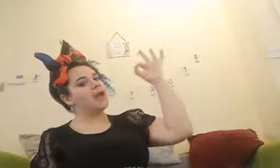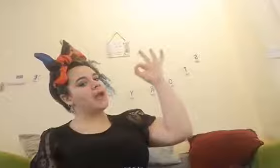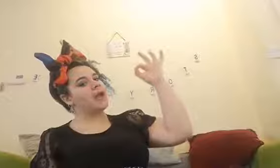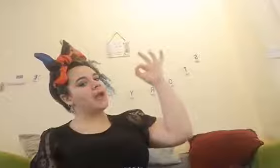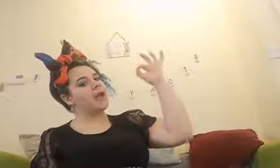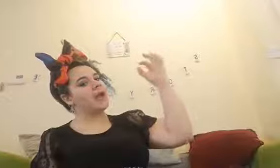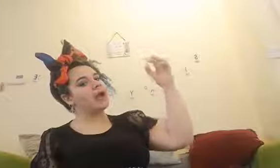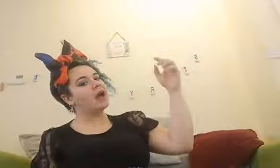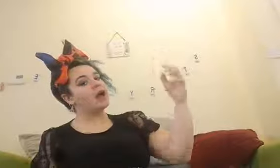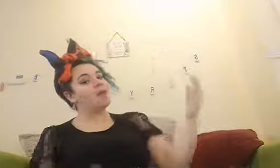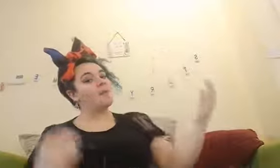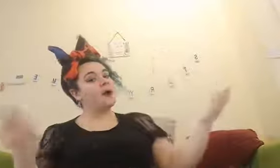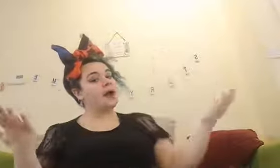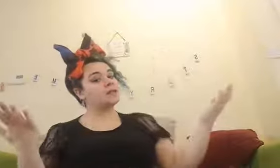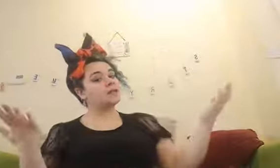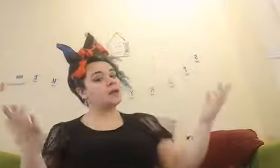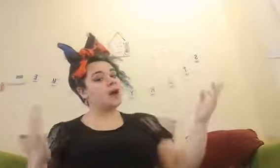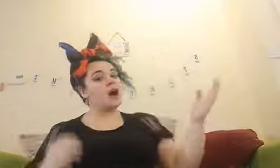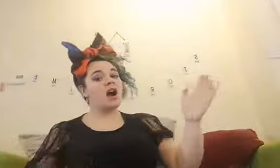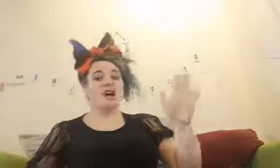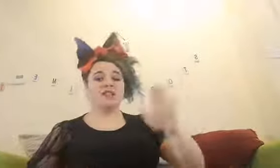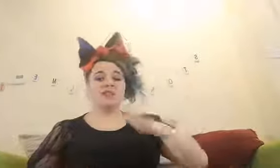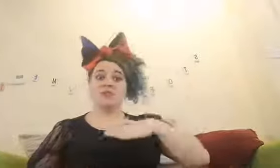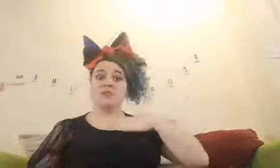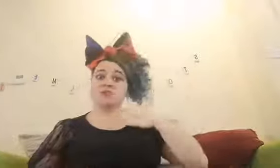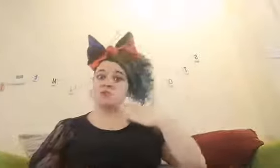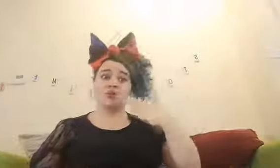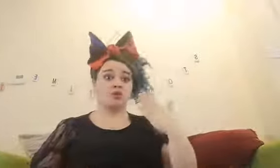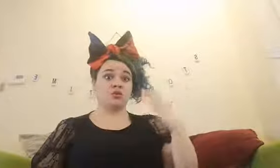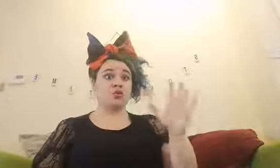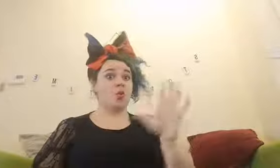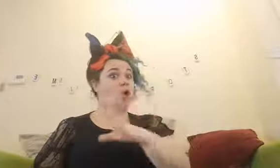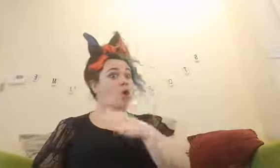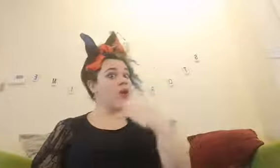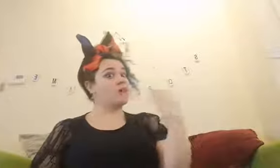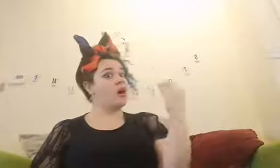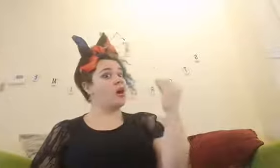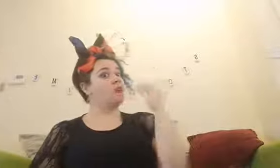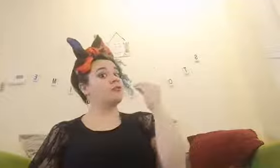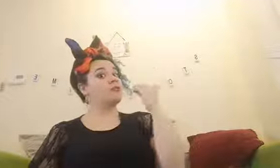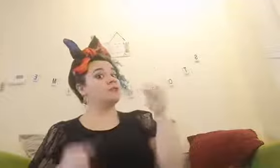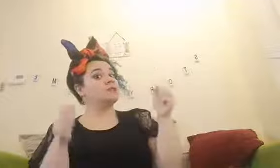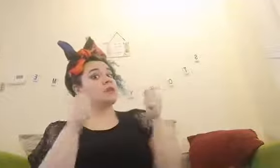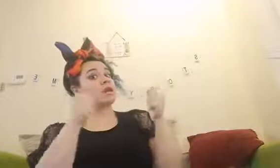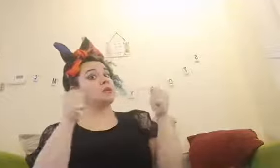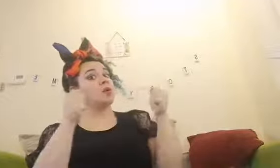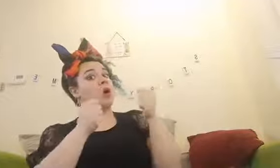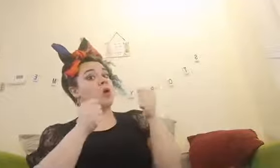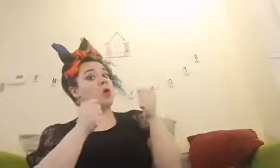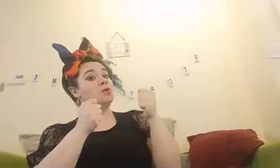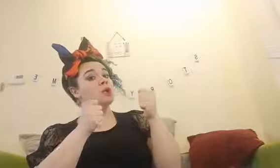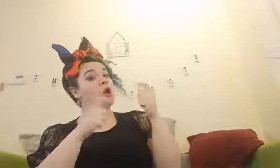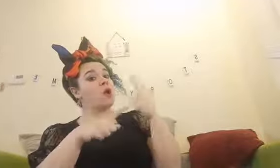Okay, but I don't want all of our food to get cold.